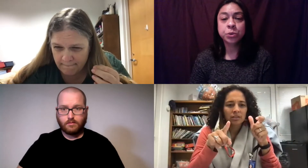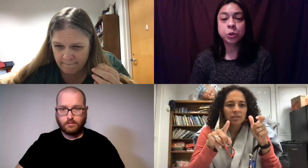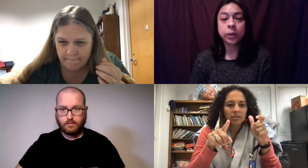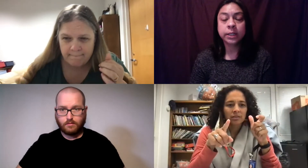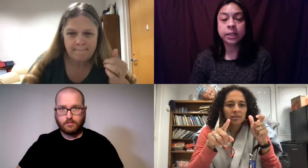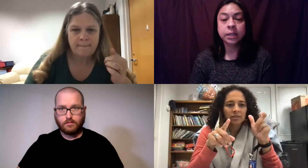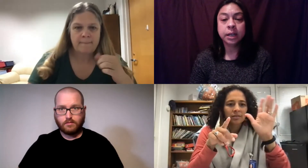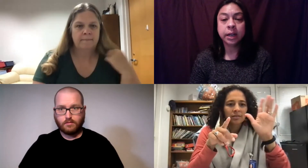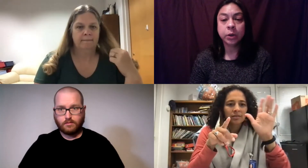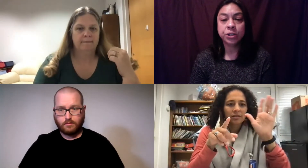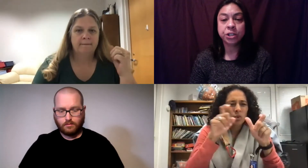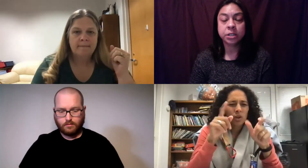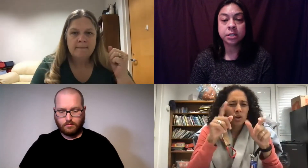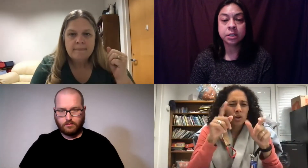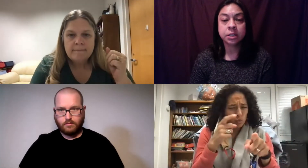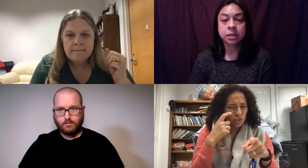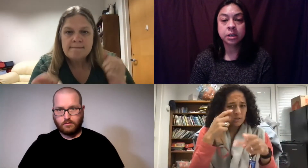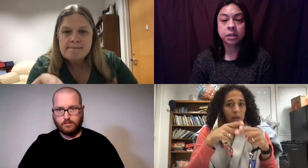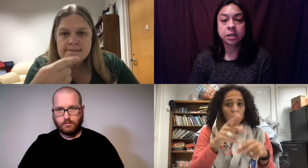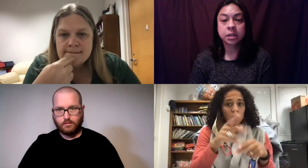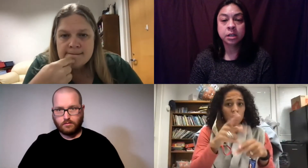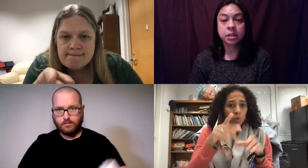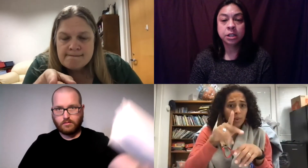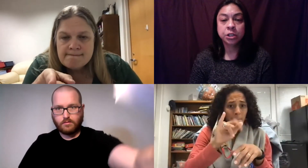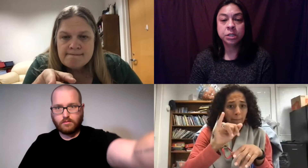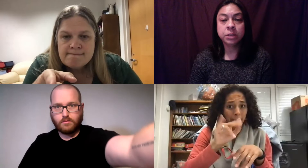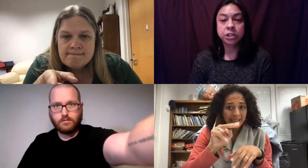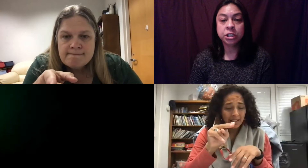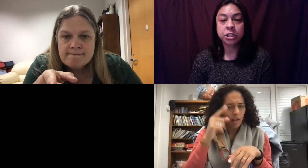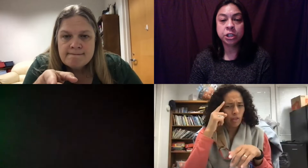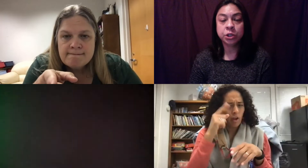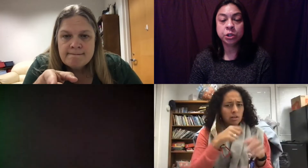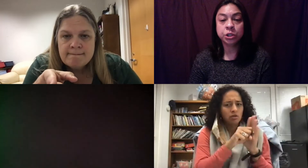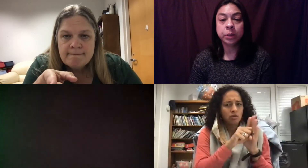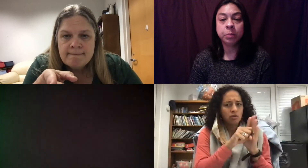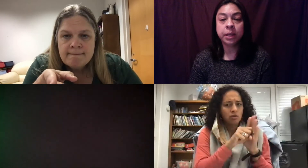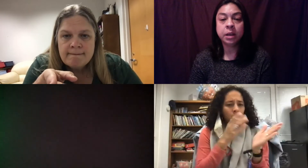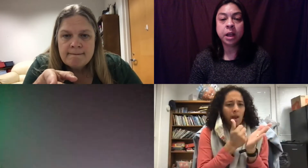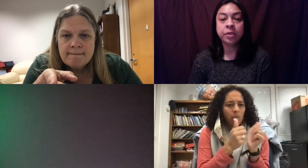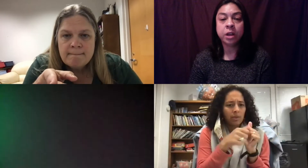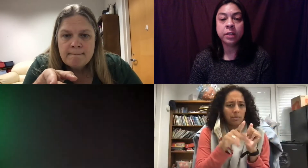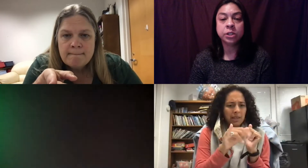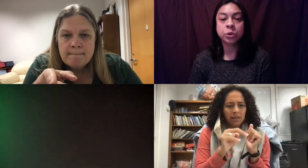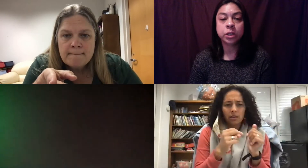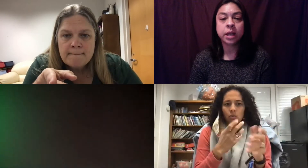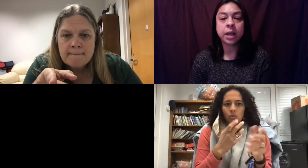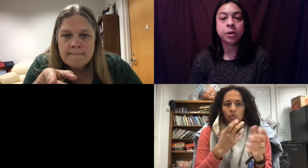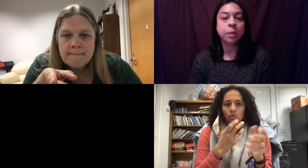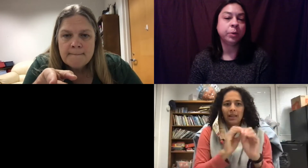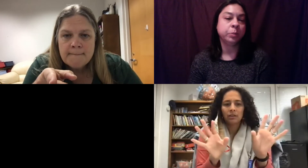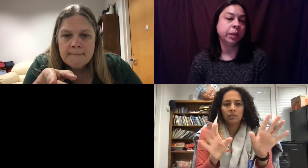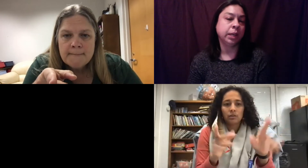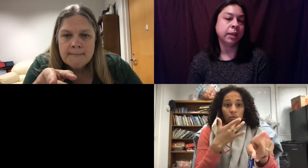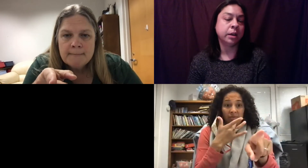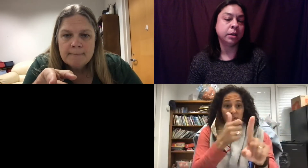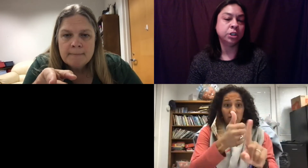Sorry, just real quickly, I got a question. You just mentioned you're doing pin. I thought that Sonia and I were helping